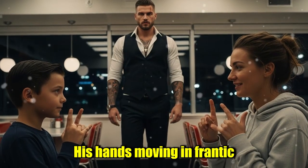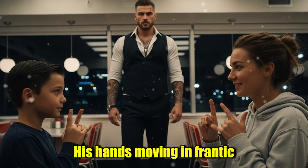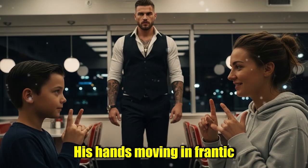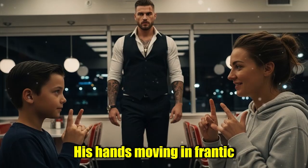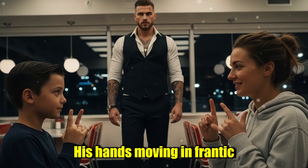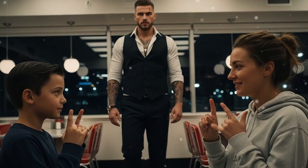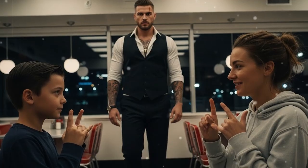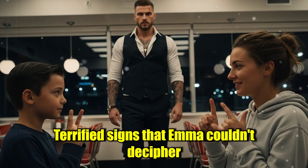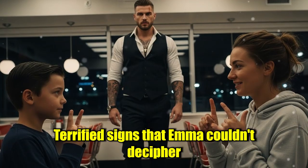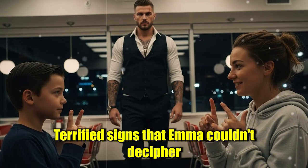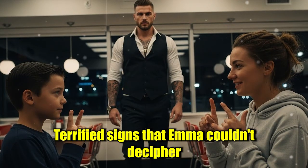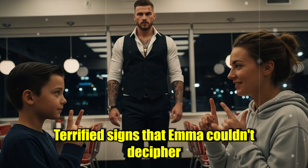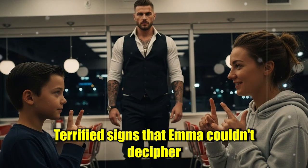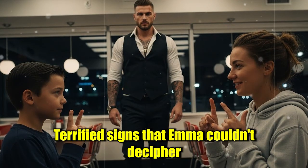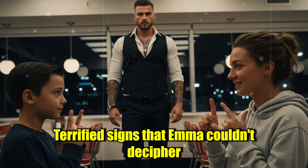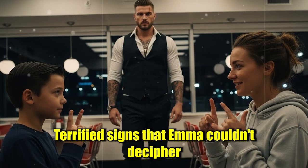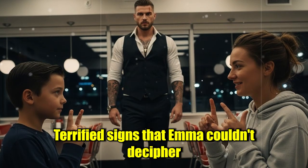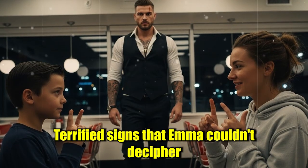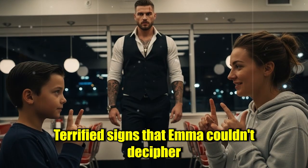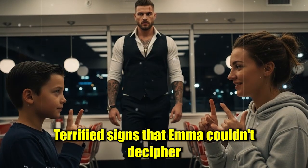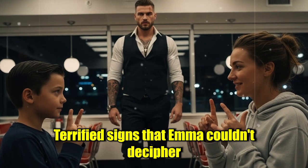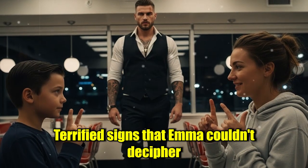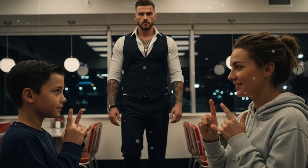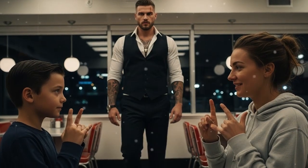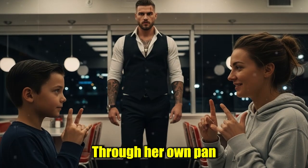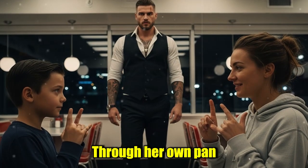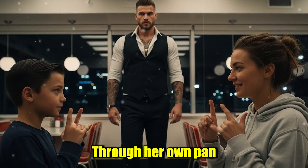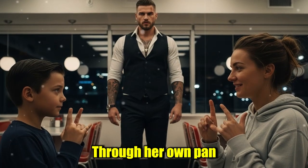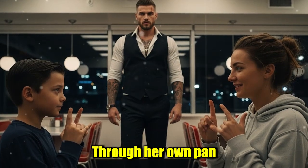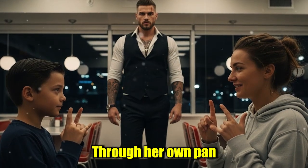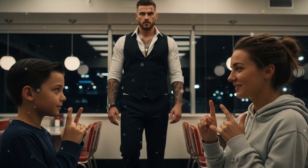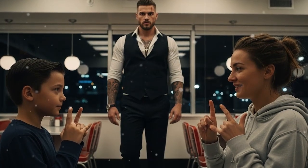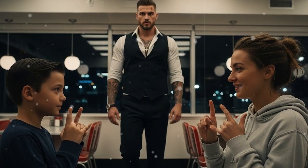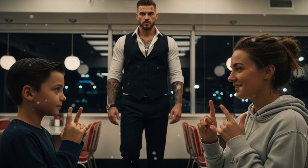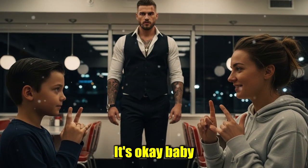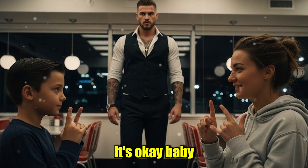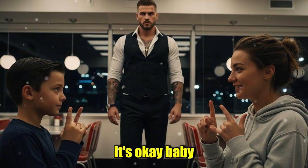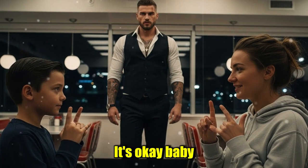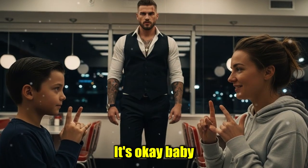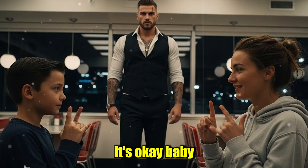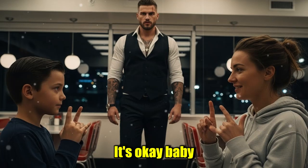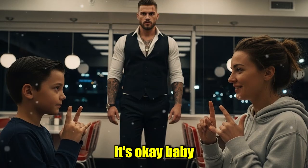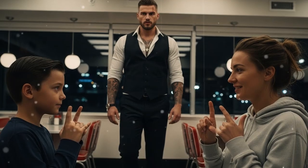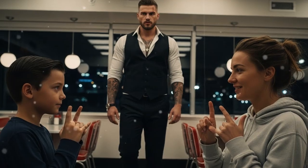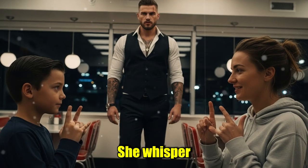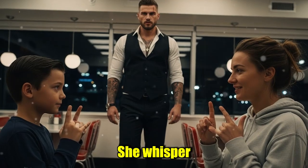in frantic, terrified signs that Emma couldn't decipher through her own panic. "It's okay, baby," she